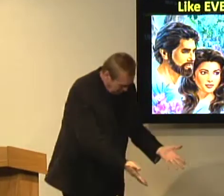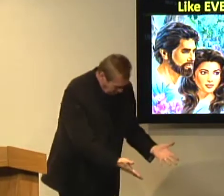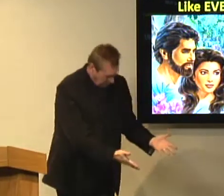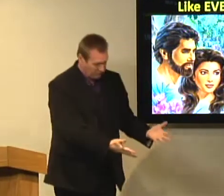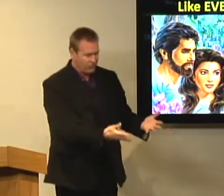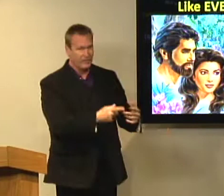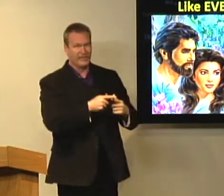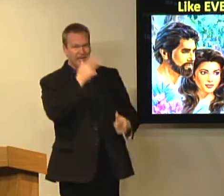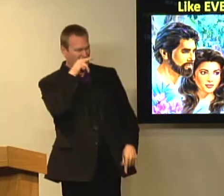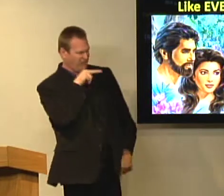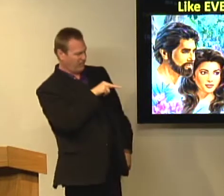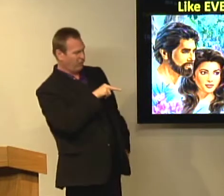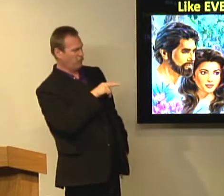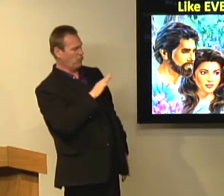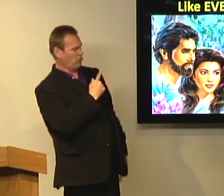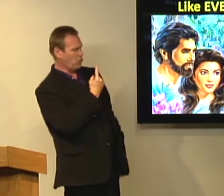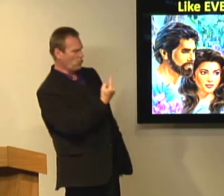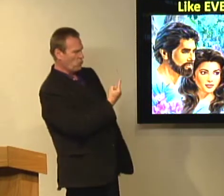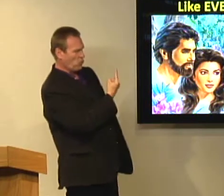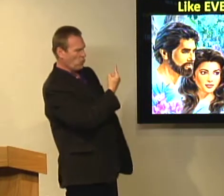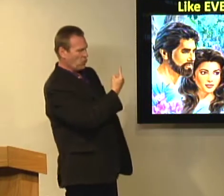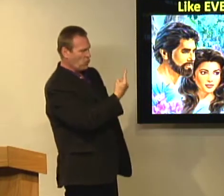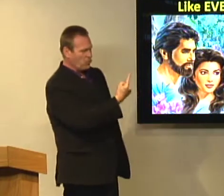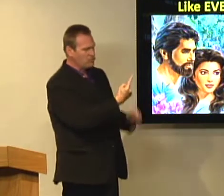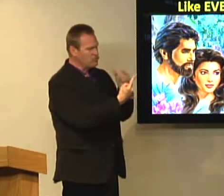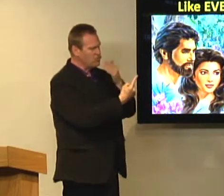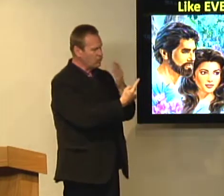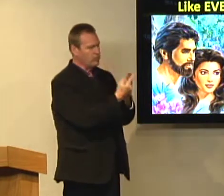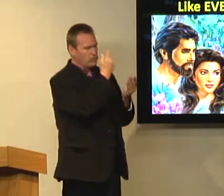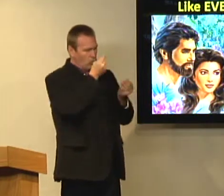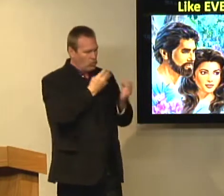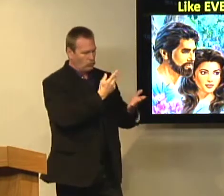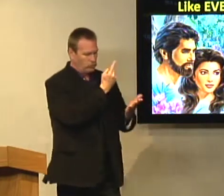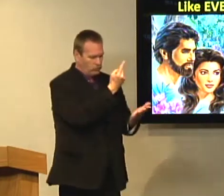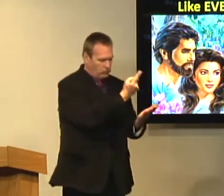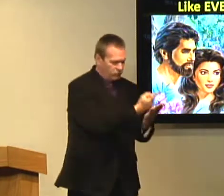to a descendant of apes or anything like that.